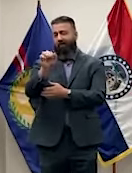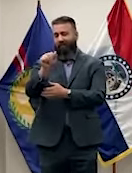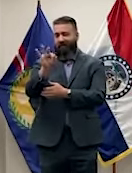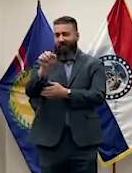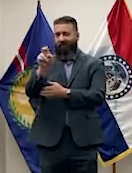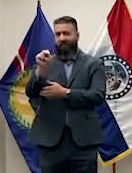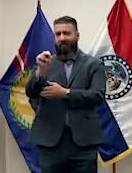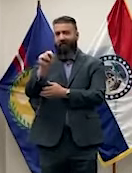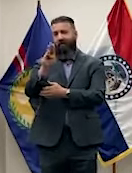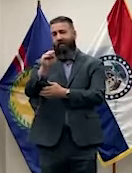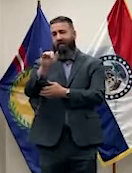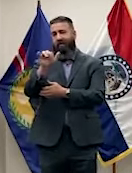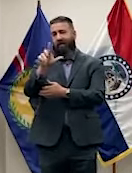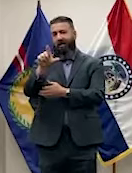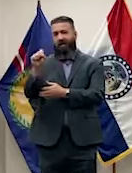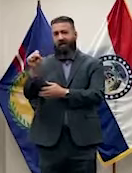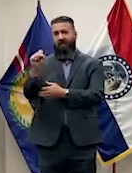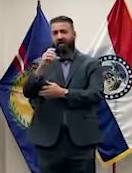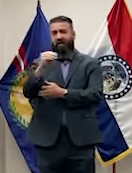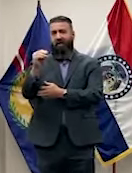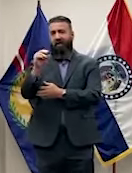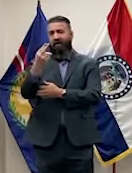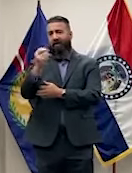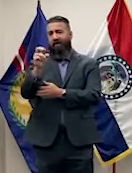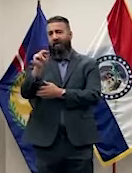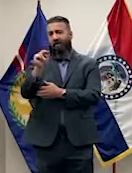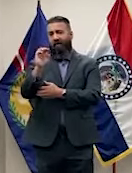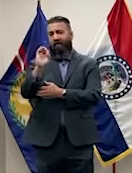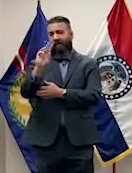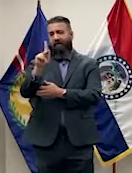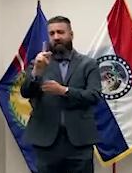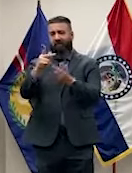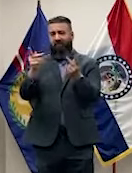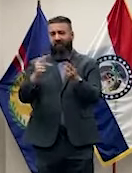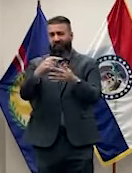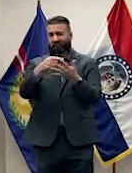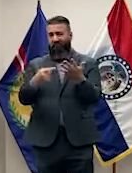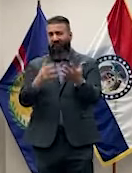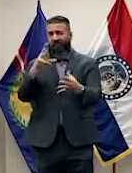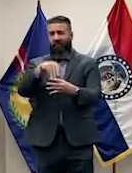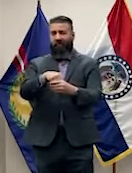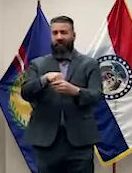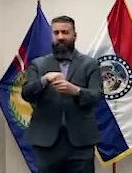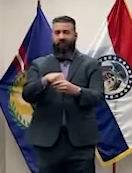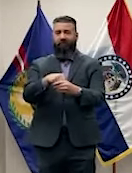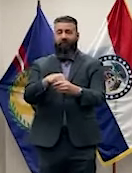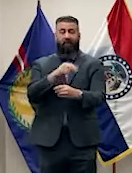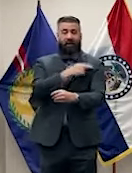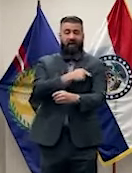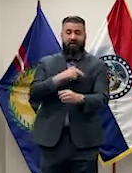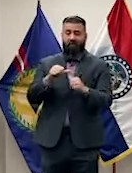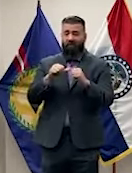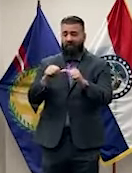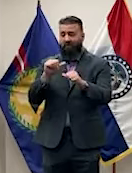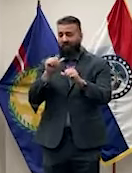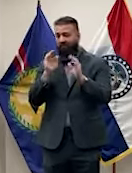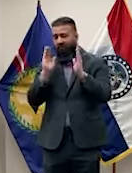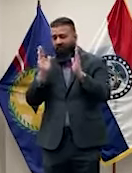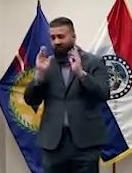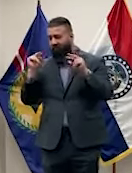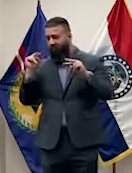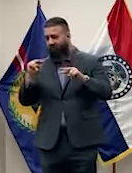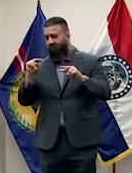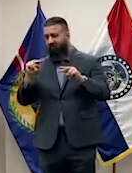Place. The Health Department works with our school districts on mitigation efforts and will continue monitoring closely where